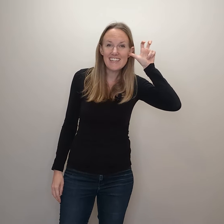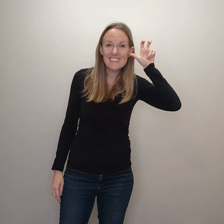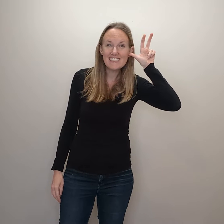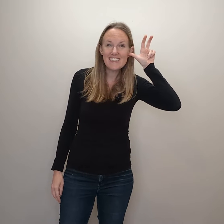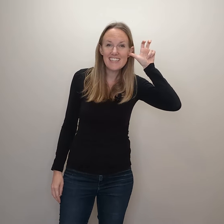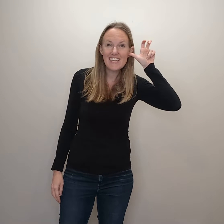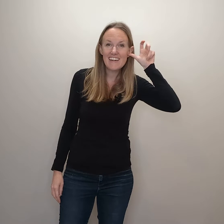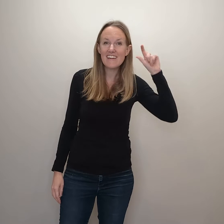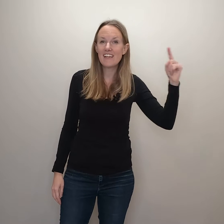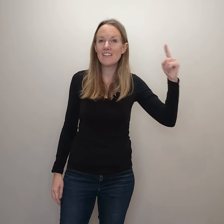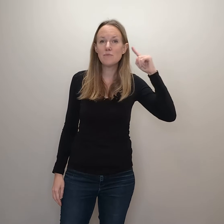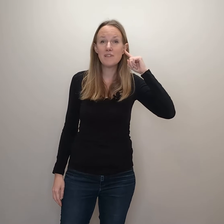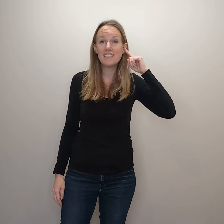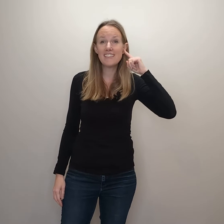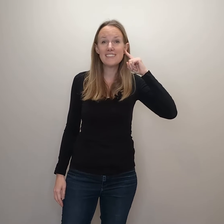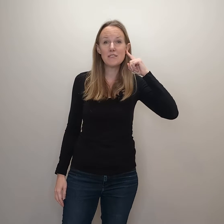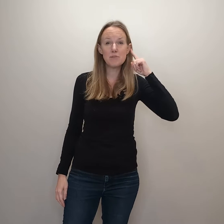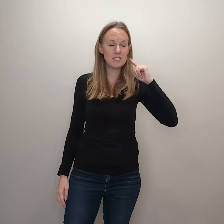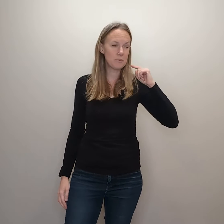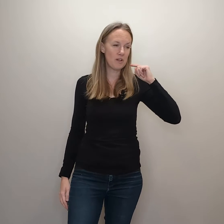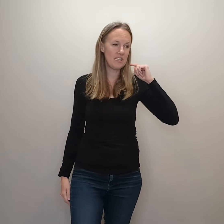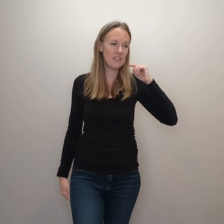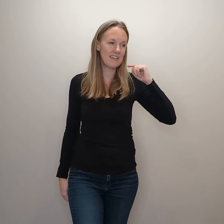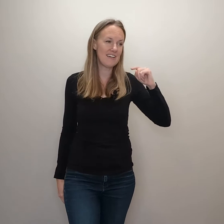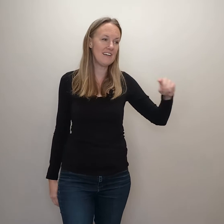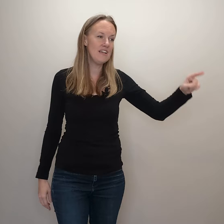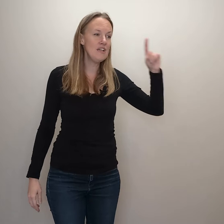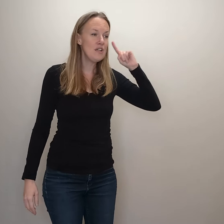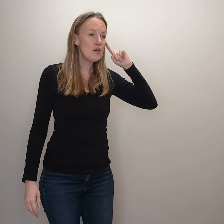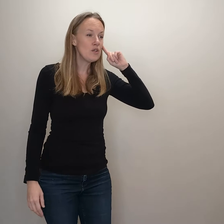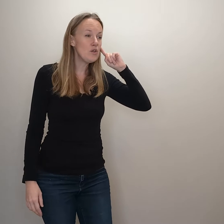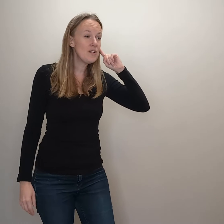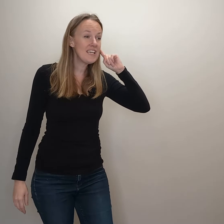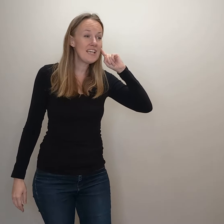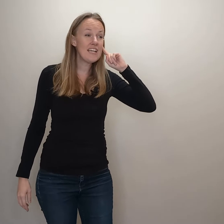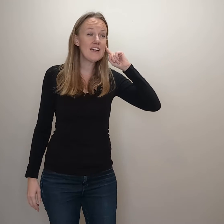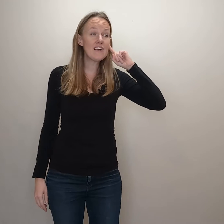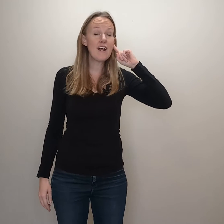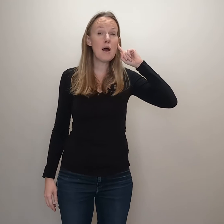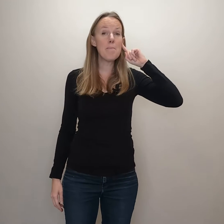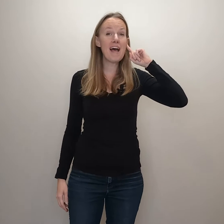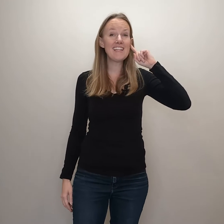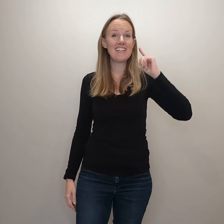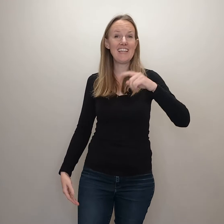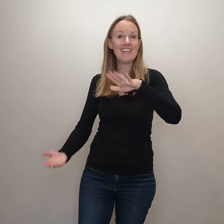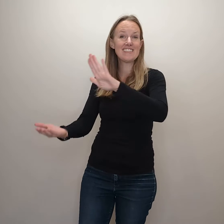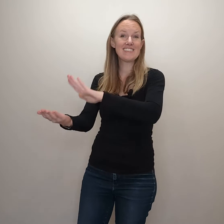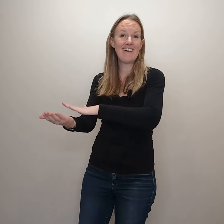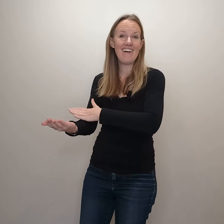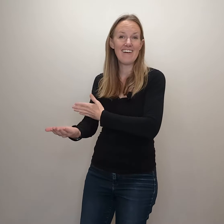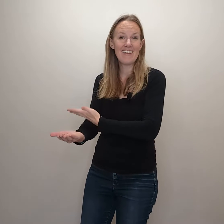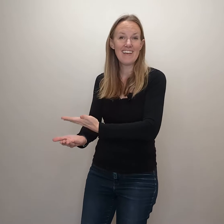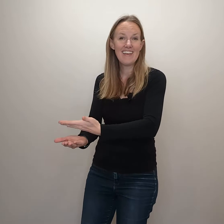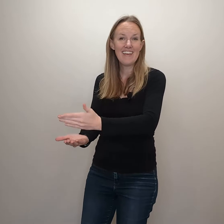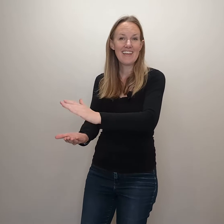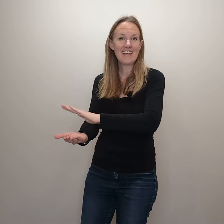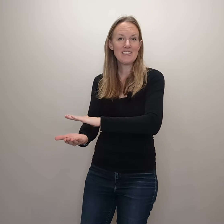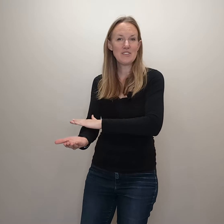this, here. Okay? But nice and simple, just pointing to your ear. You hear a melody, a song. Okay? So using